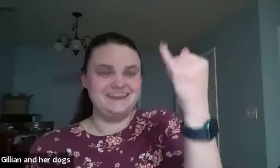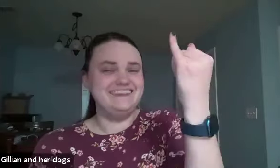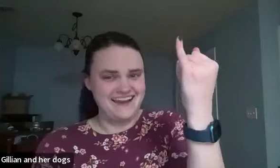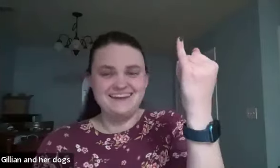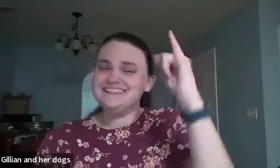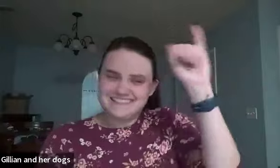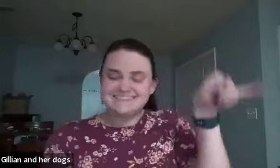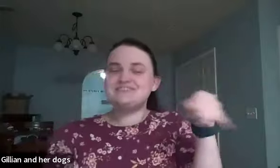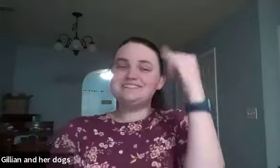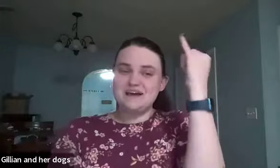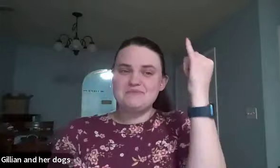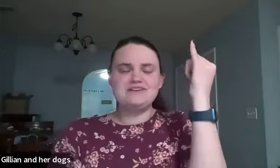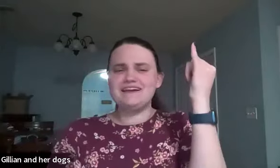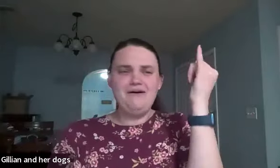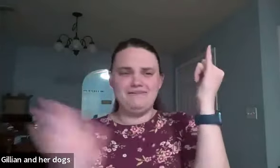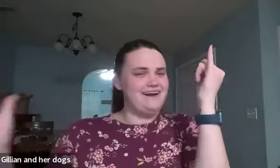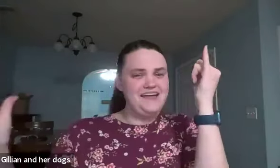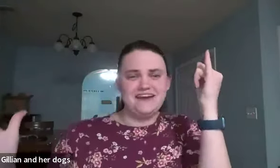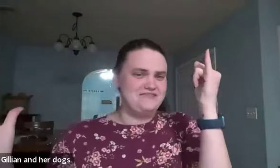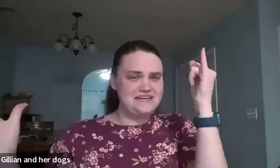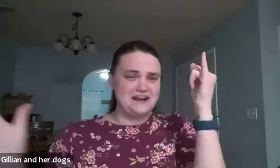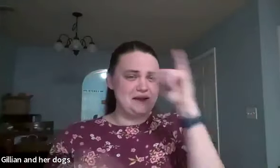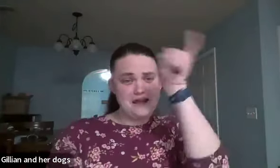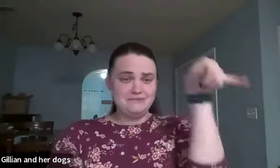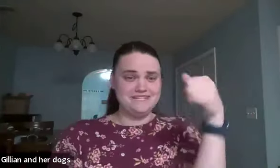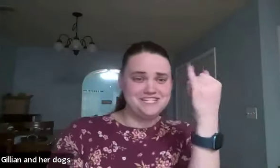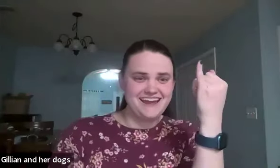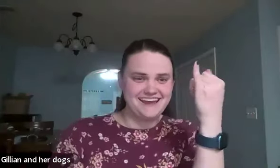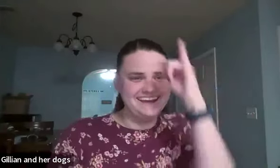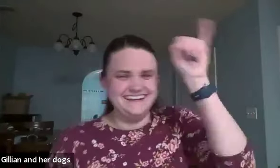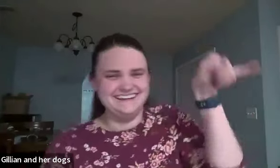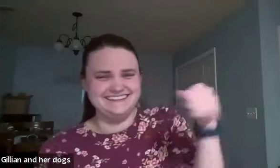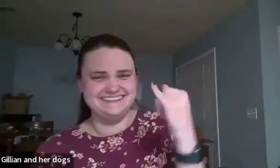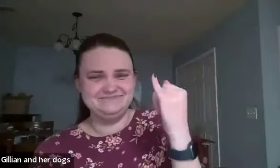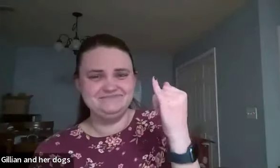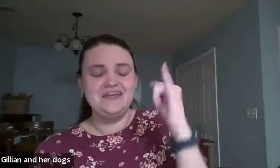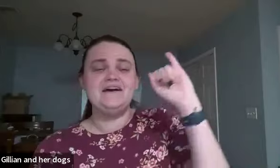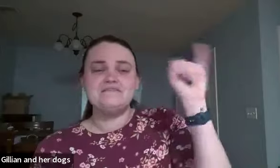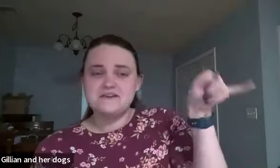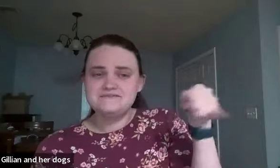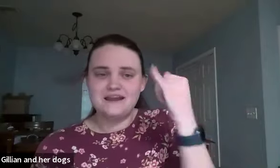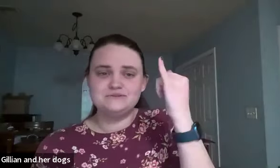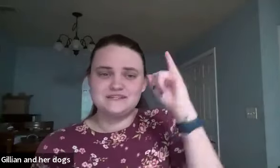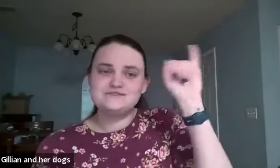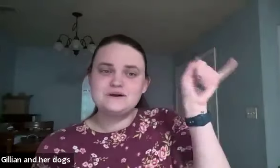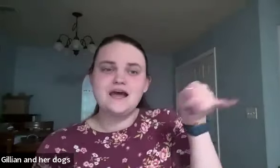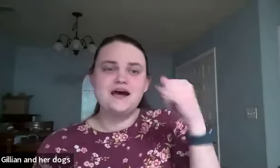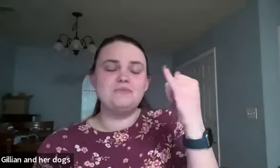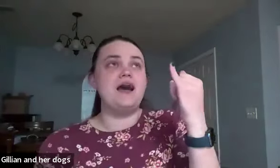J. Yeah. See, there's some where you're like, oh, got that. That's not a problem. J. Fun fact with this one, when